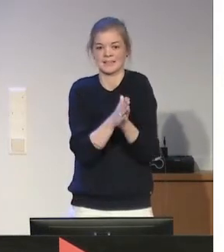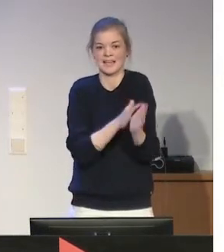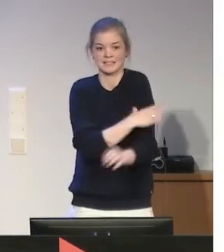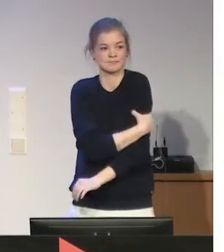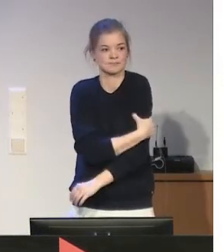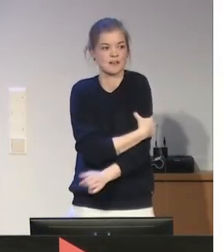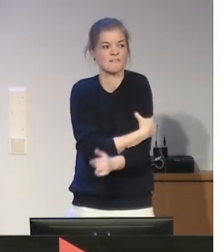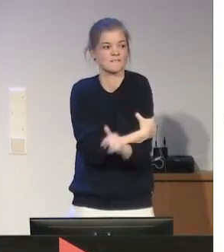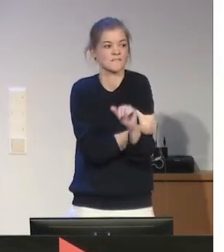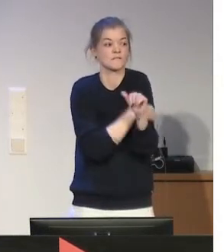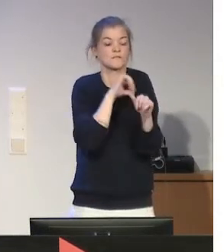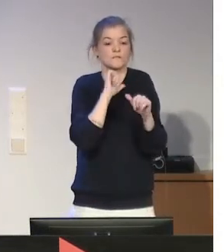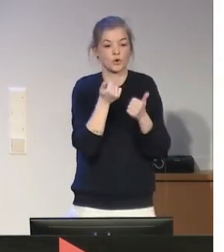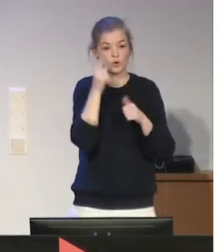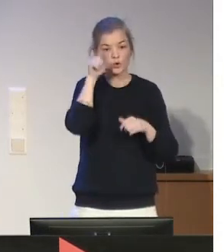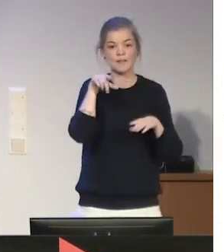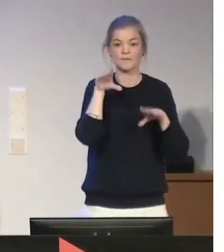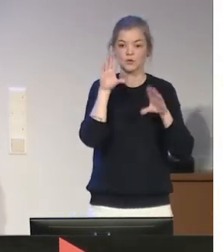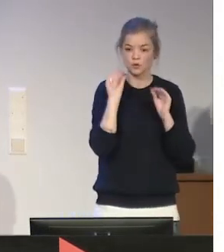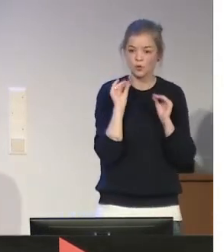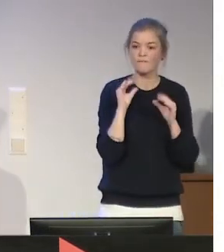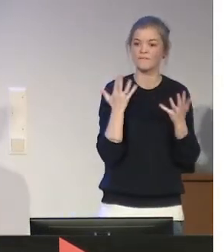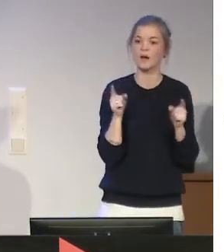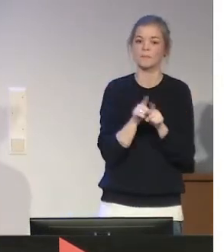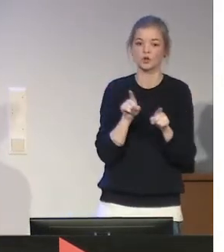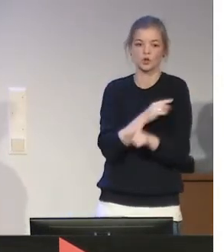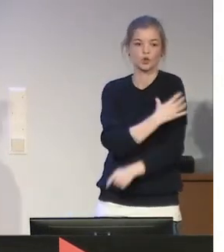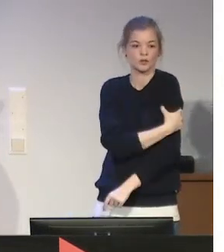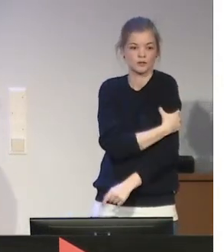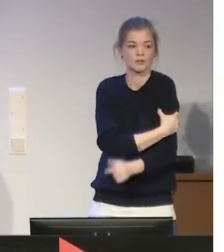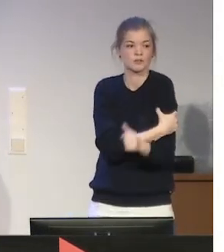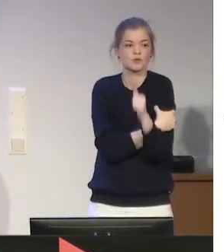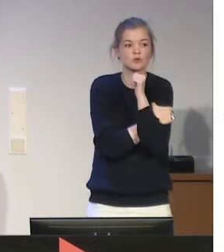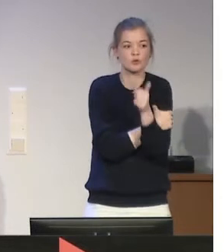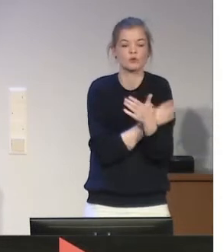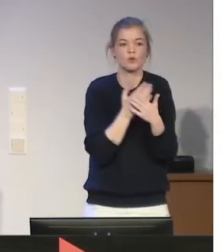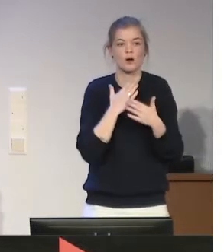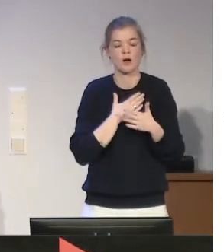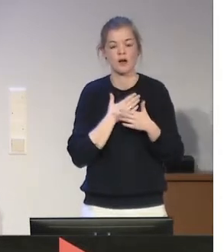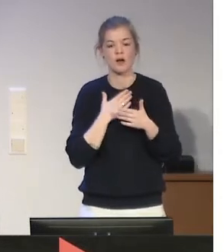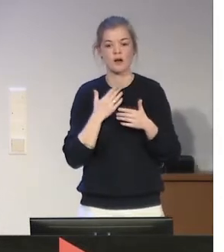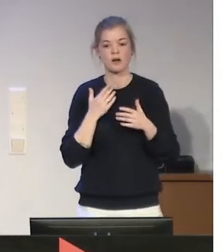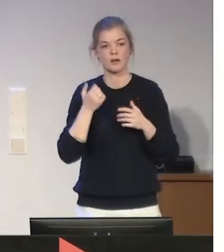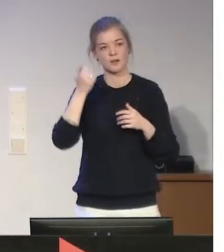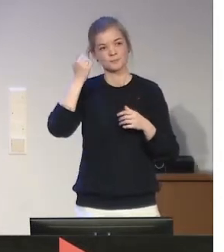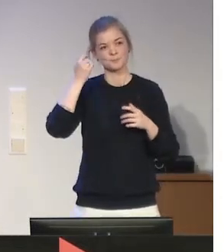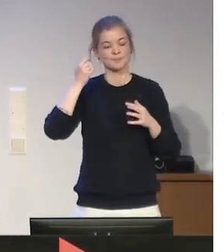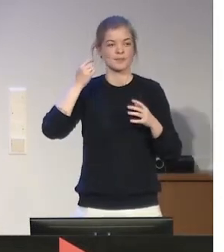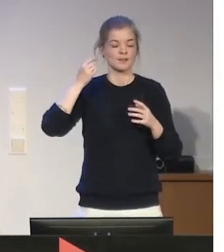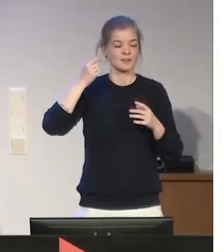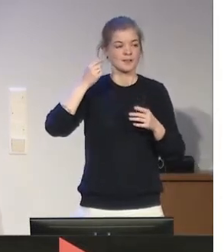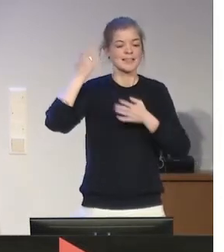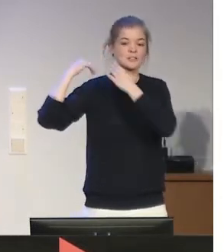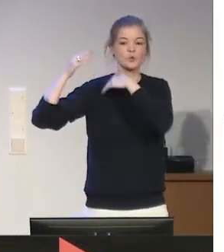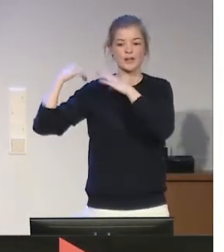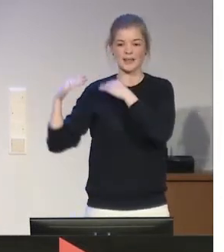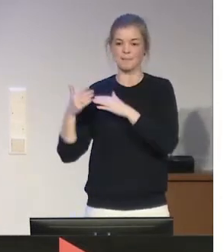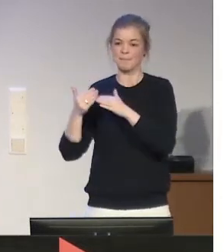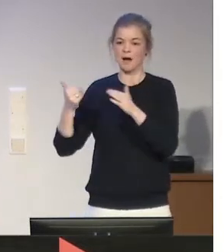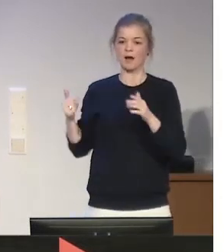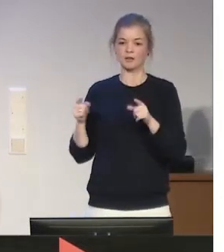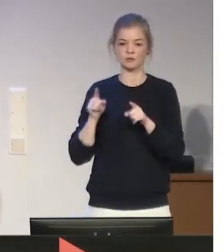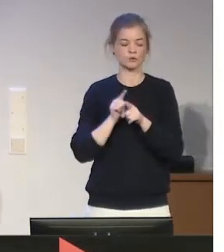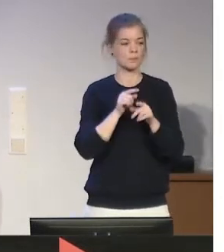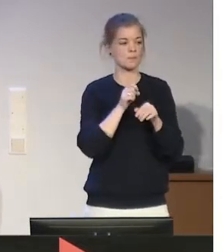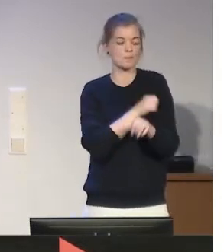bodily utterances, like Jørgen was saying when you're grabbing the arm about, you know, it's about blood pressure. You have to remember,